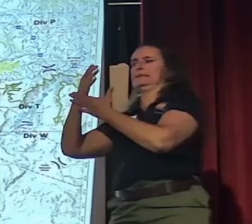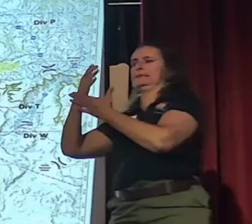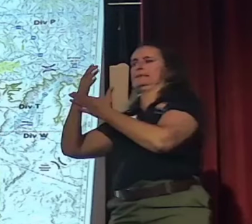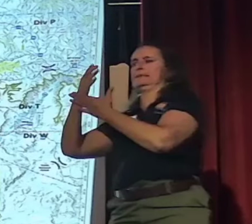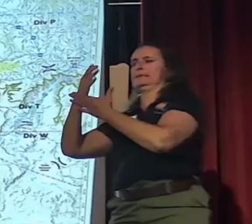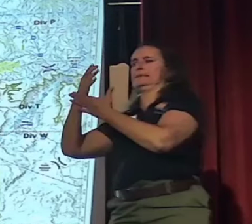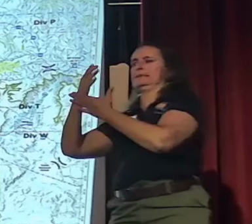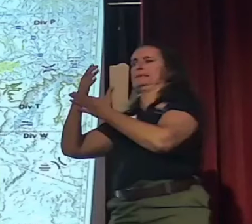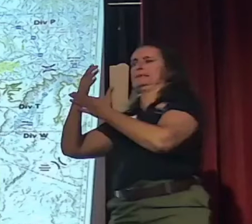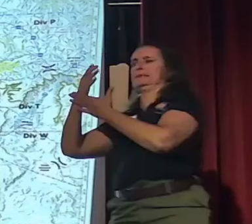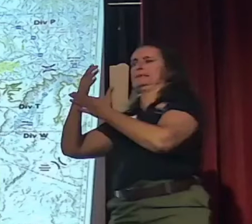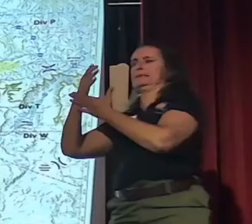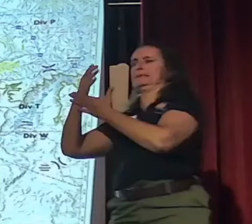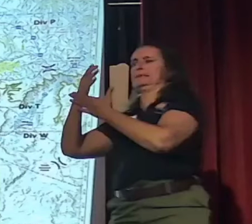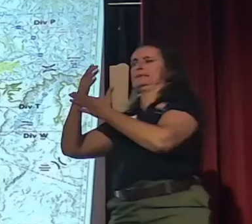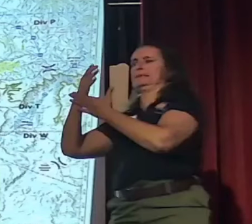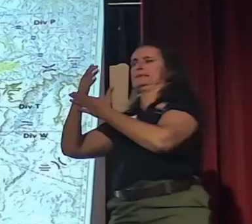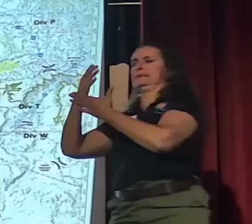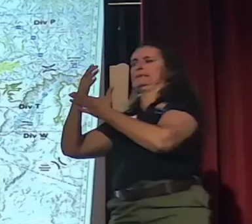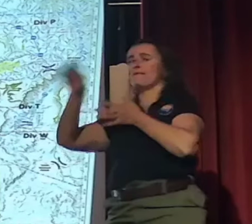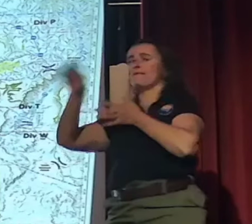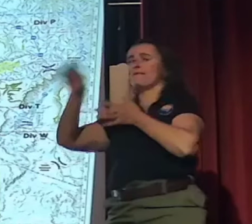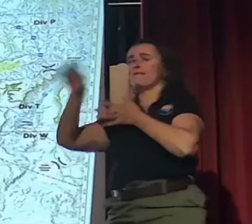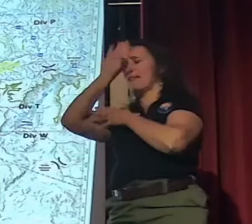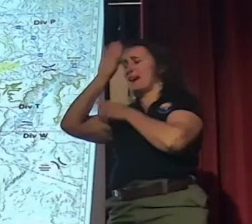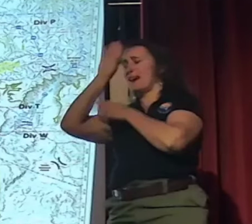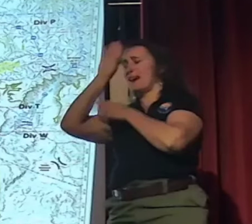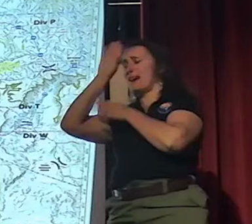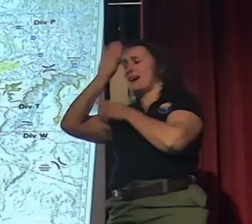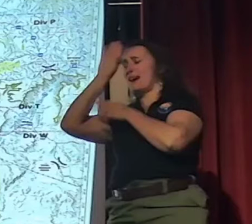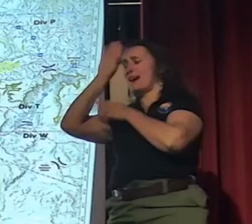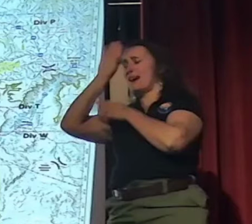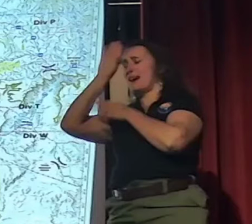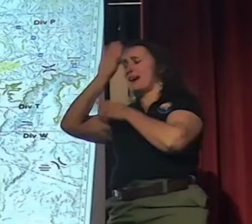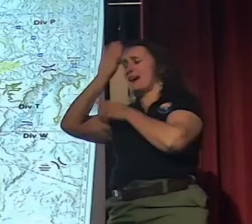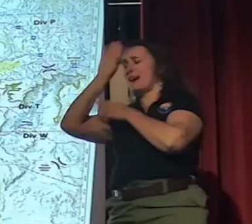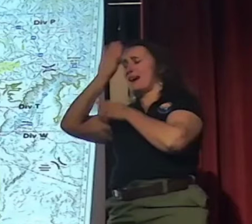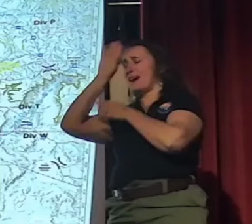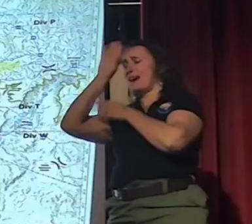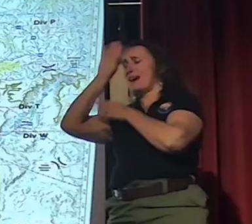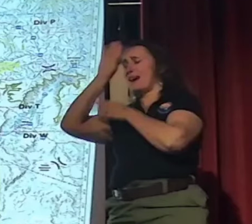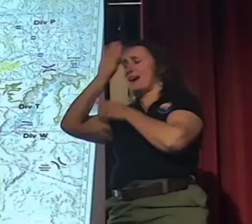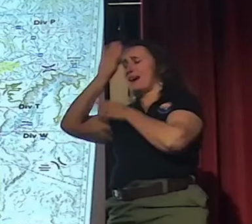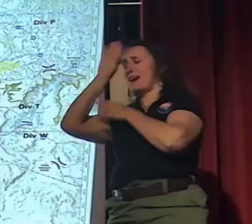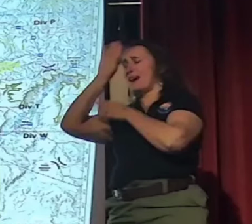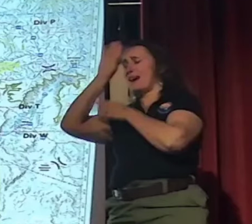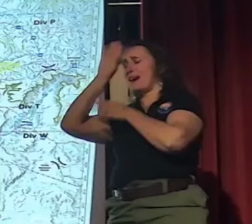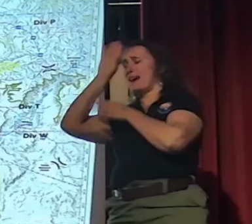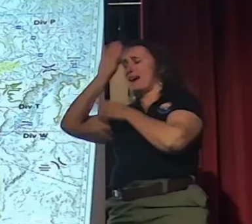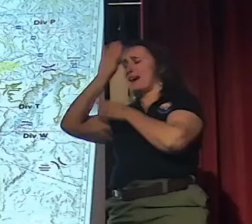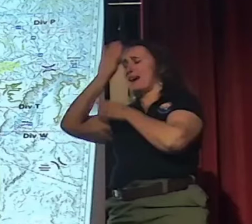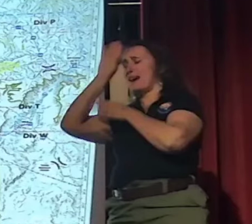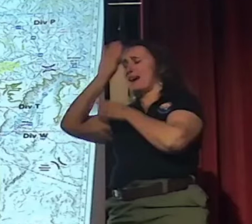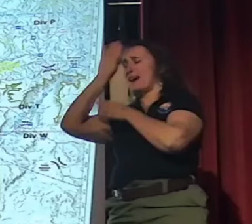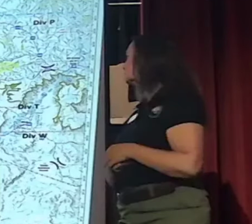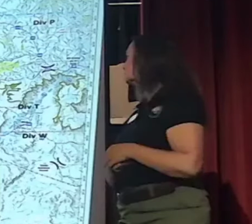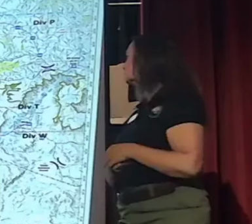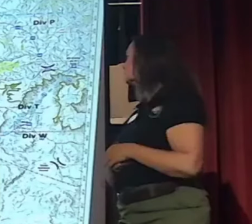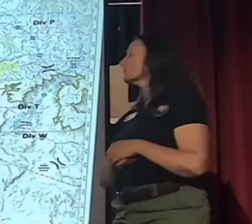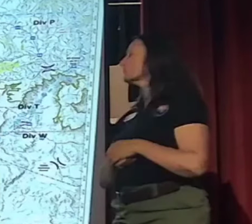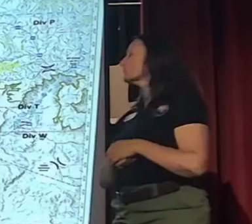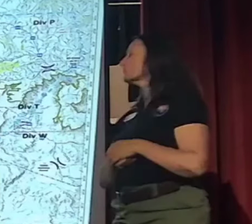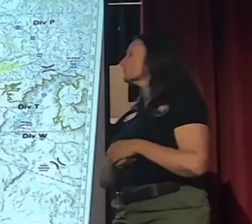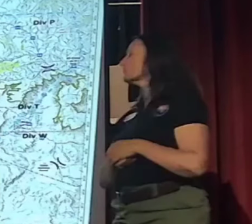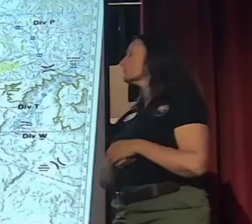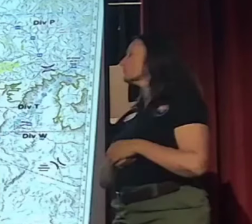to do is we need to back out and find a location and we can be most successful with our resources and have the high probability of success. And